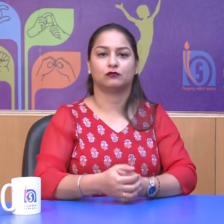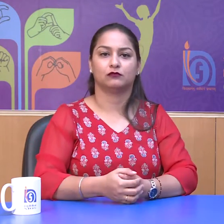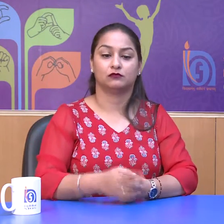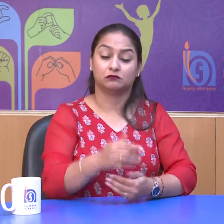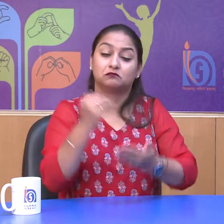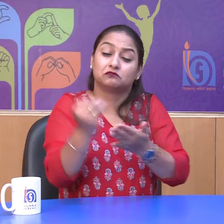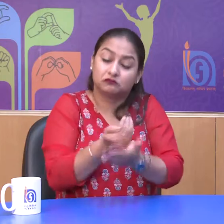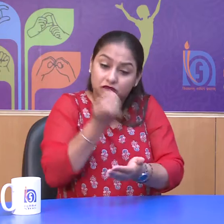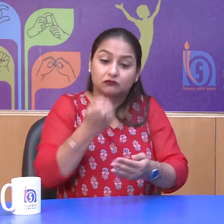much ground.